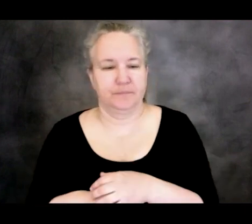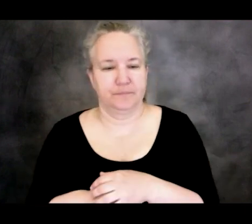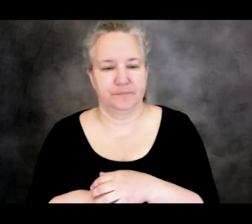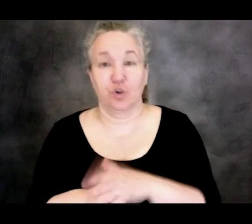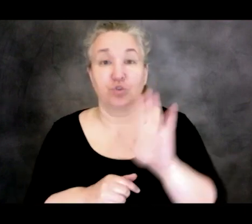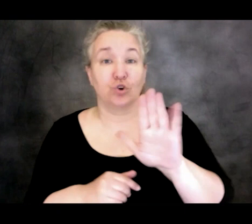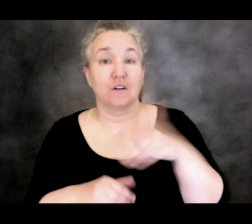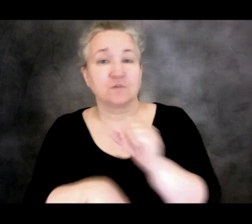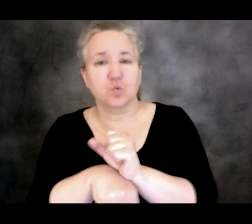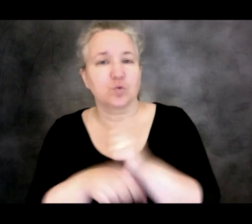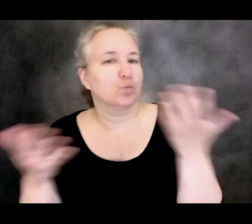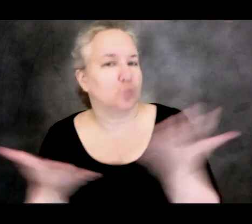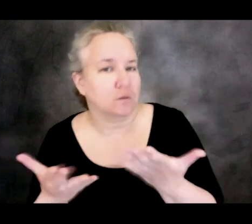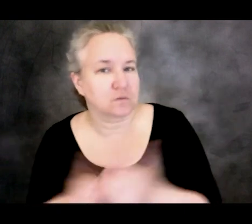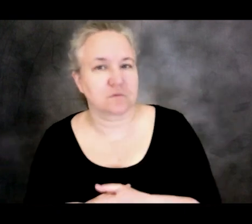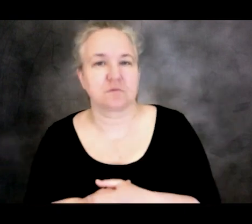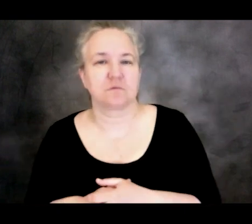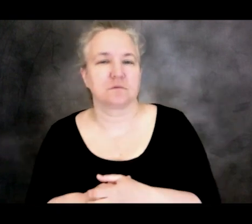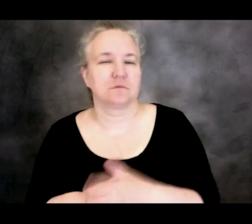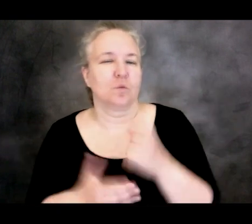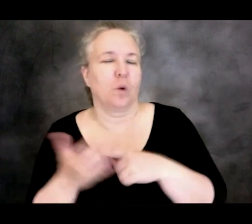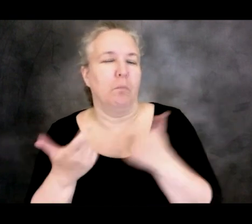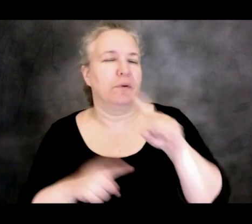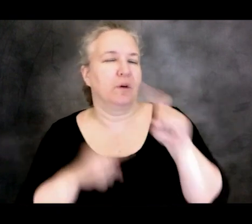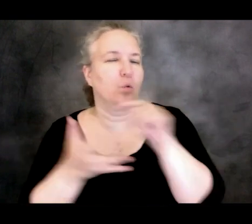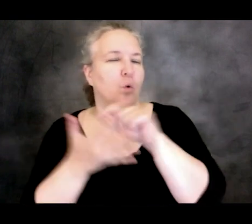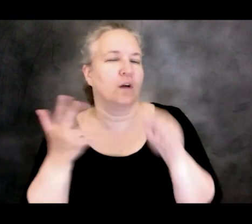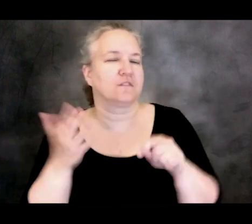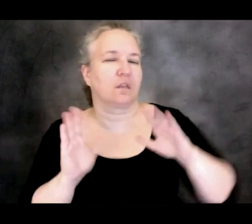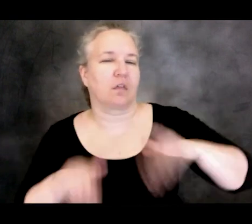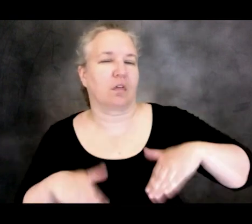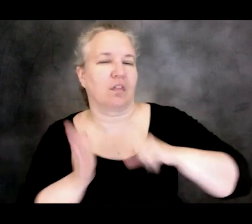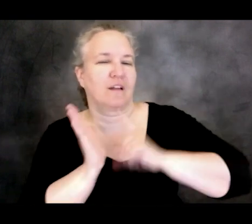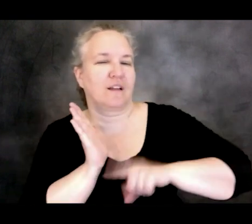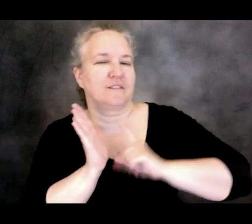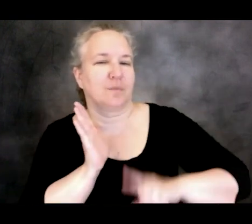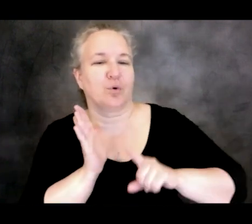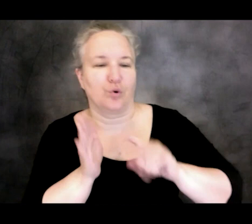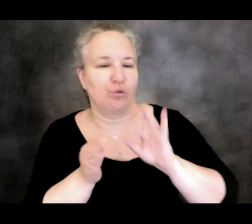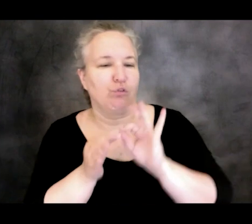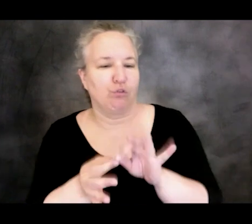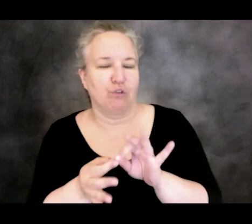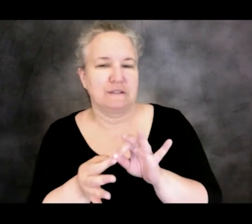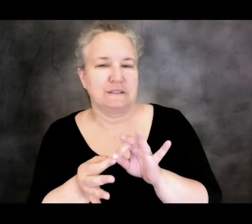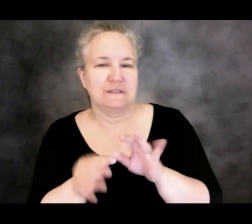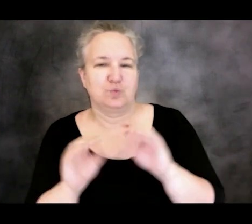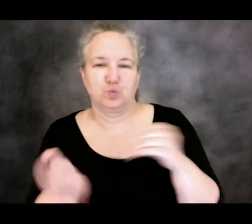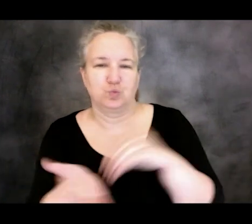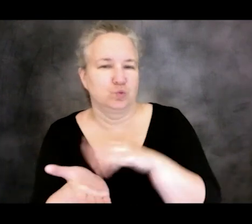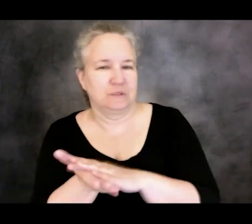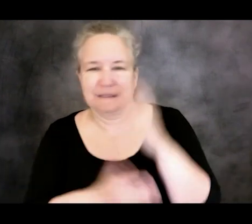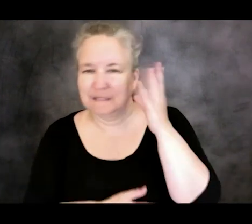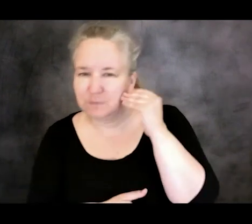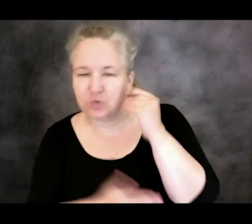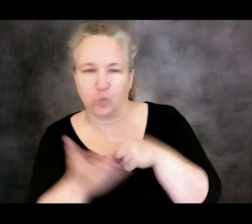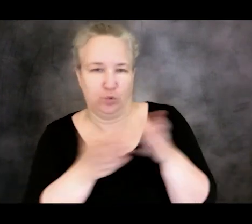work? What are the big questions that have yet to be explored in the area of the undocumented experience that you plan to